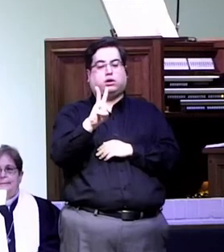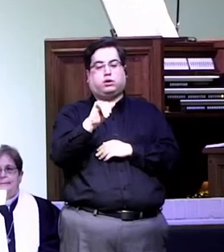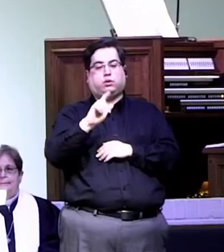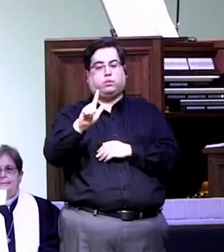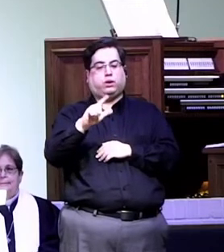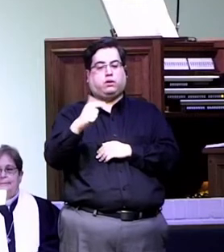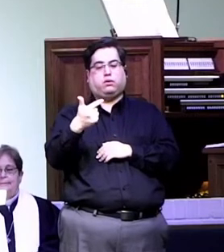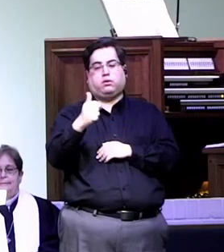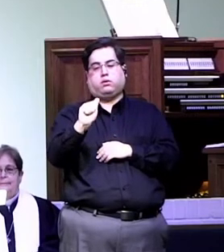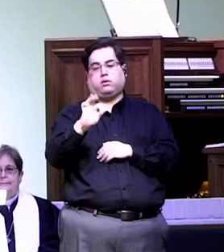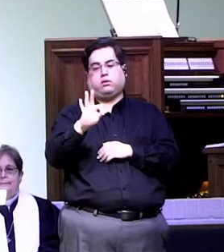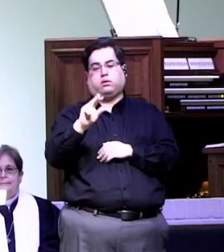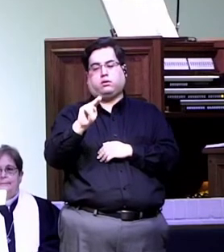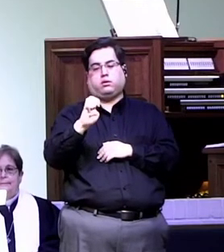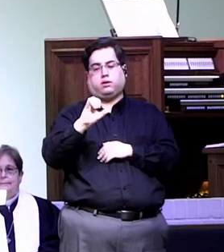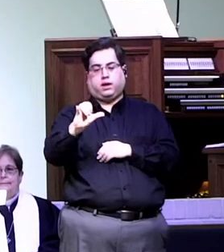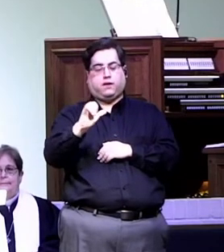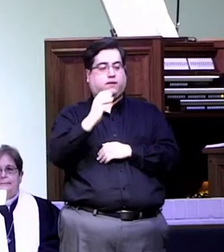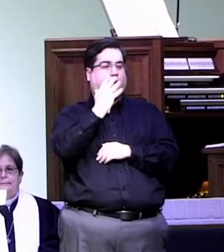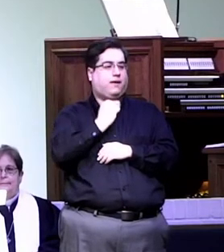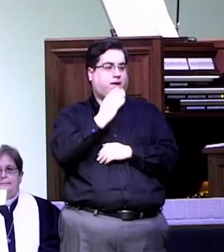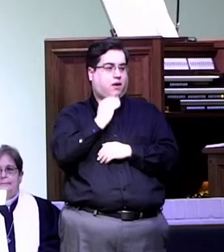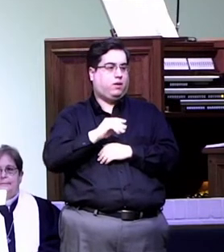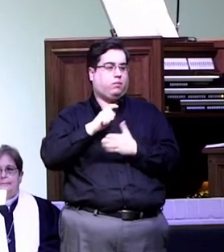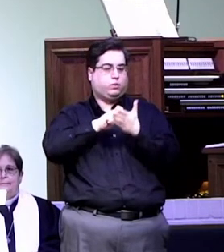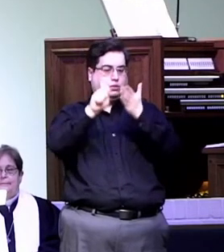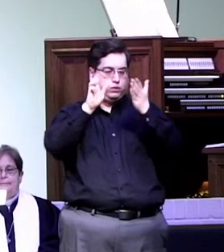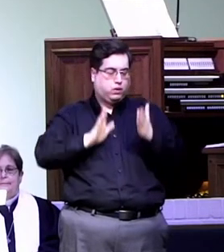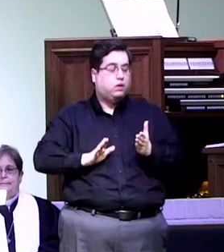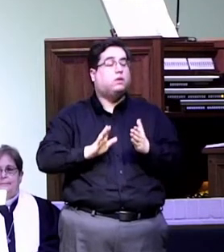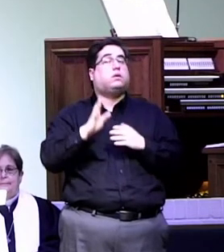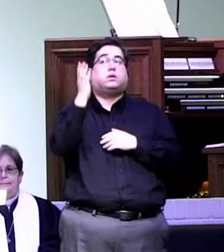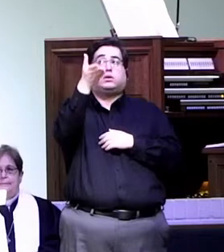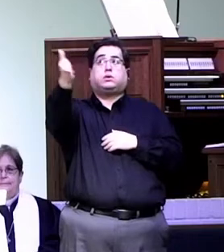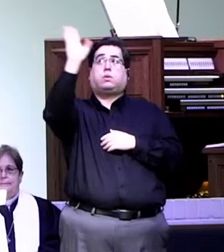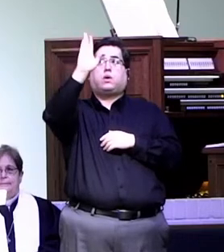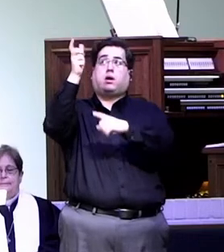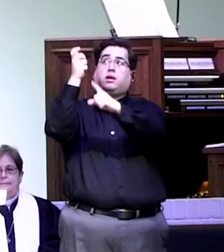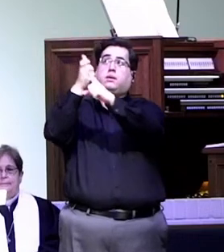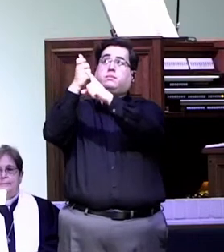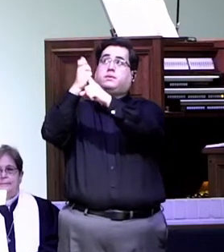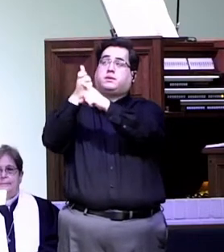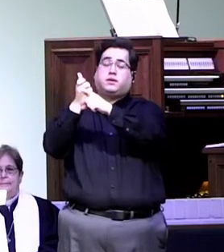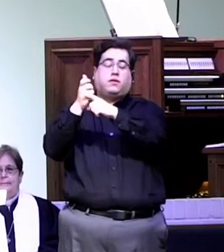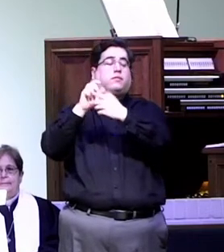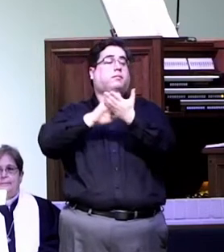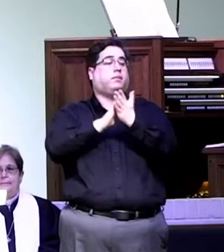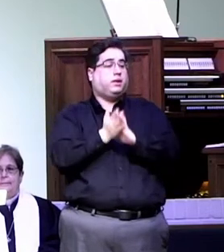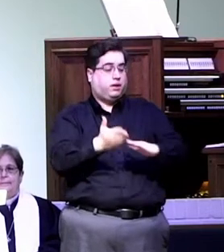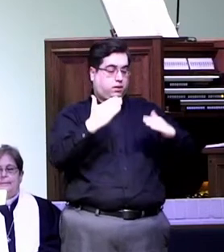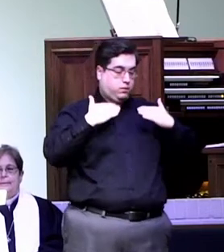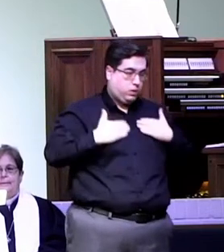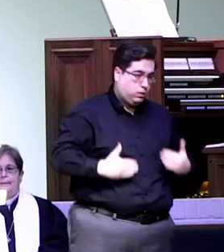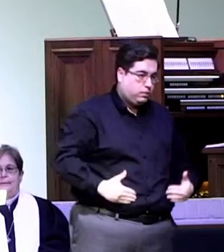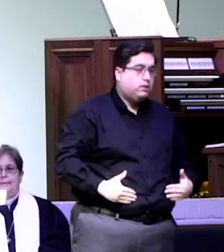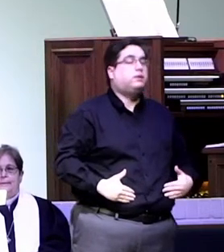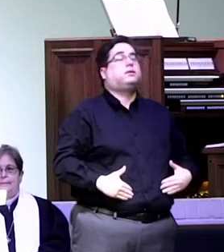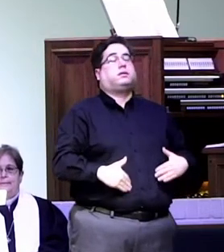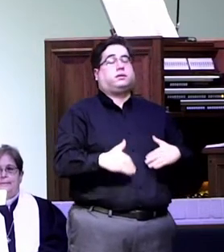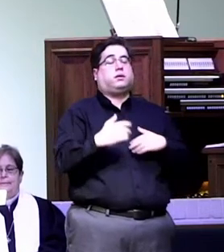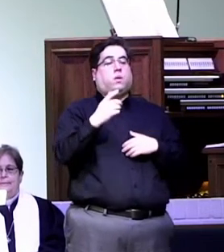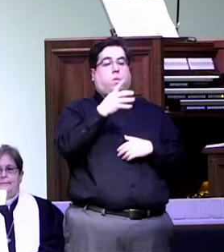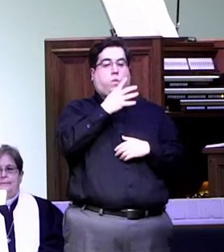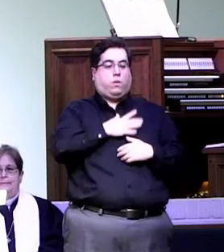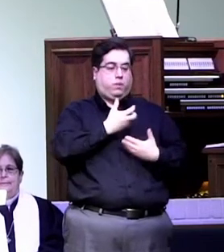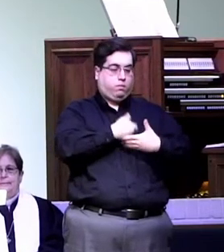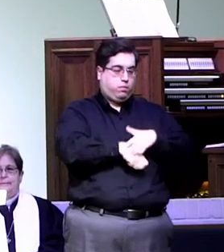Hebrew scholar, says, so God became human, woman born. To be human is